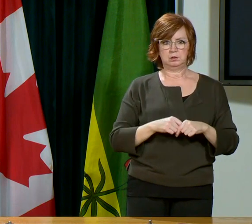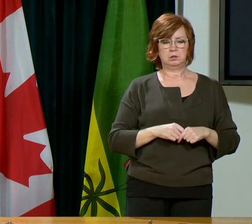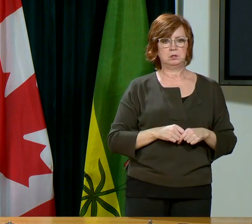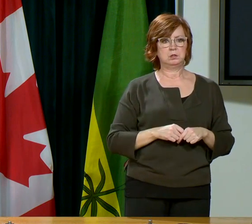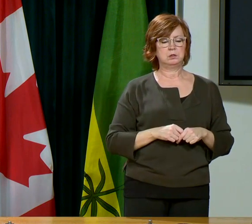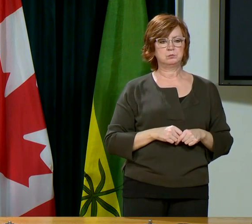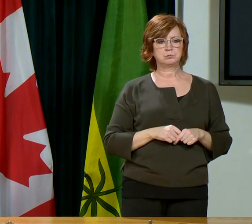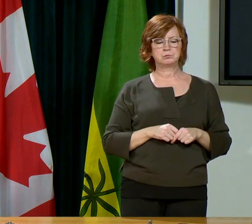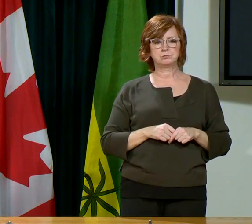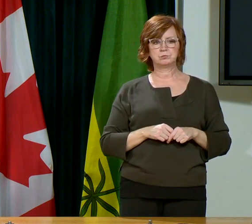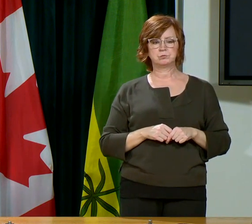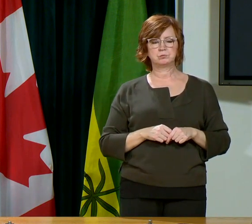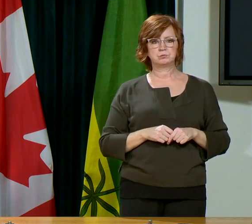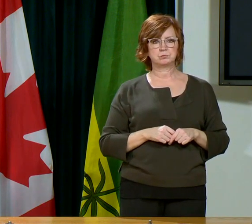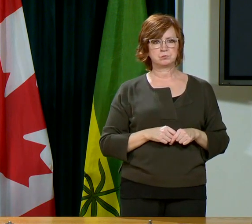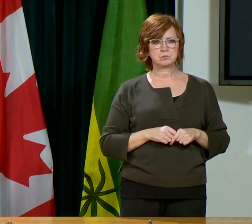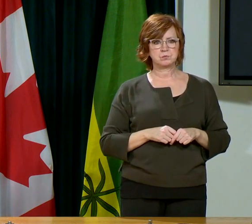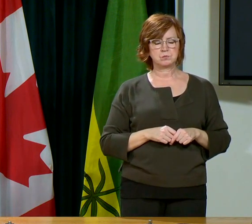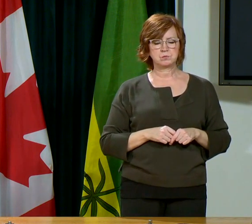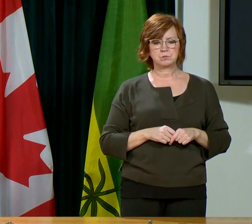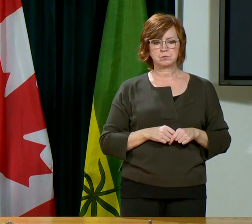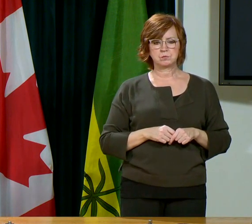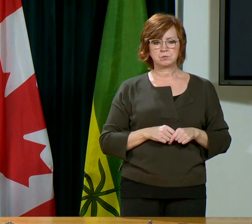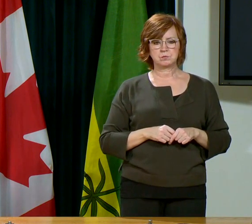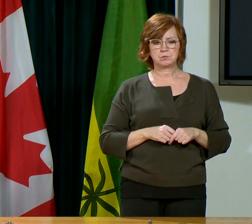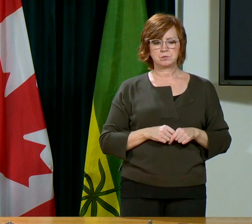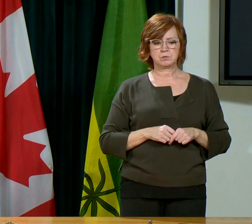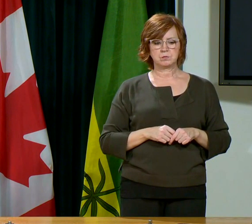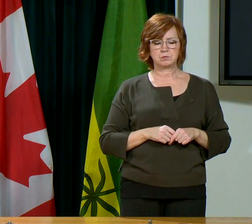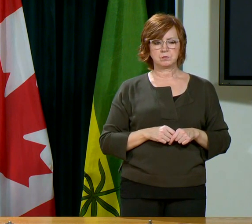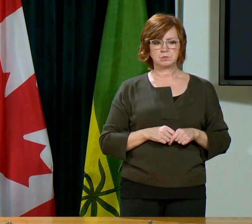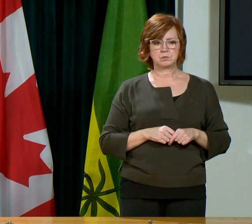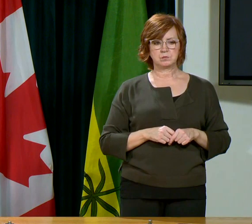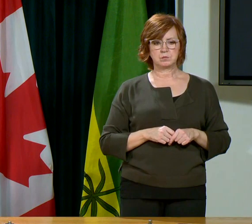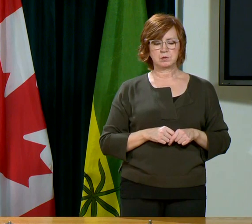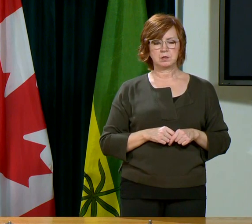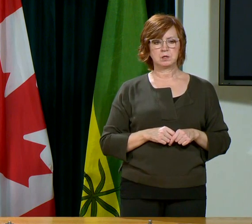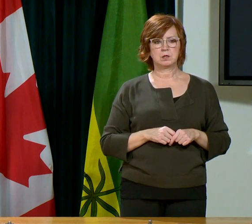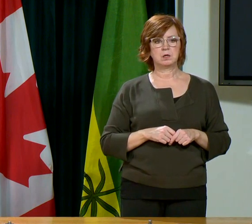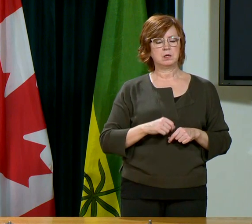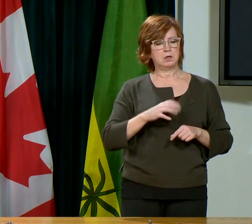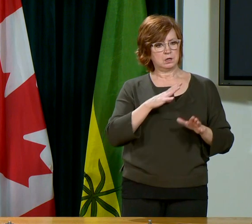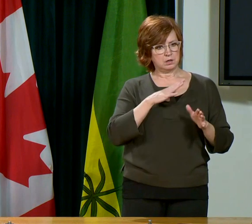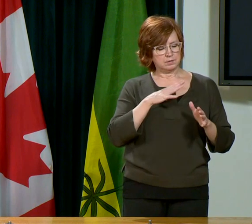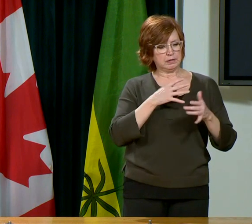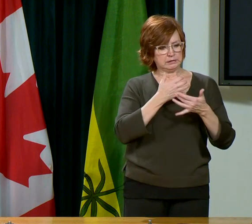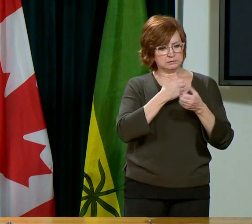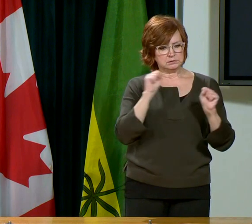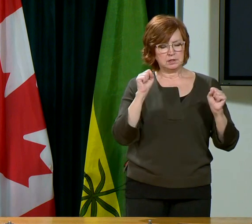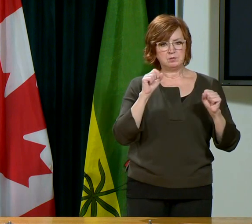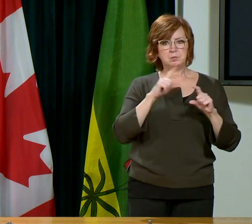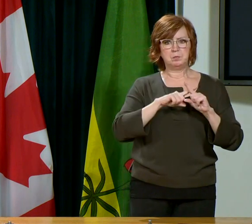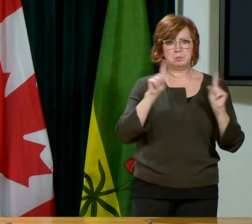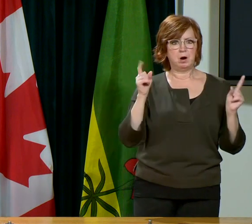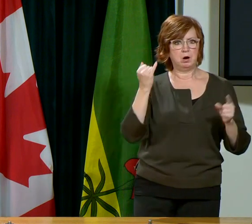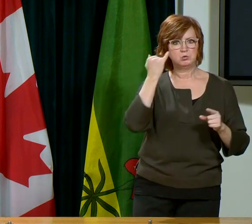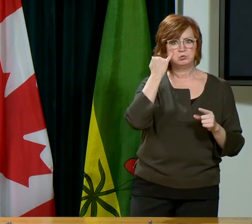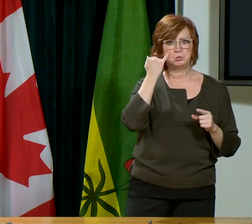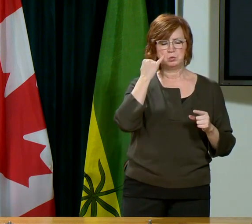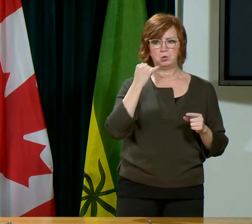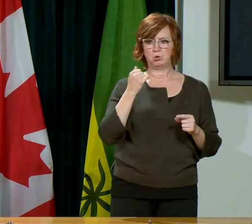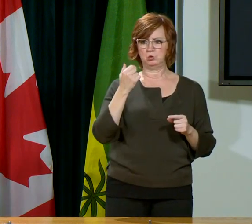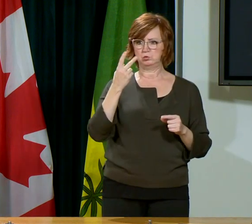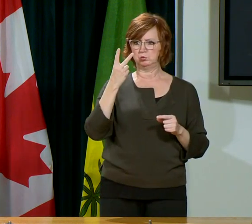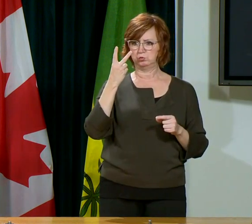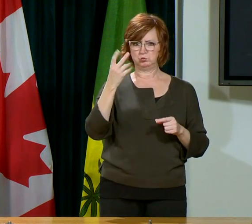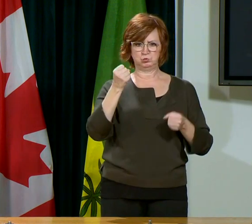other opportunities where people may get out and touch a certain surface that's not being sanitized, those things would continue to